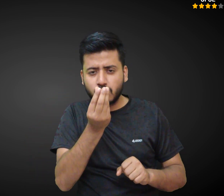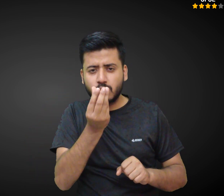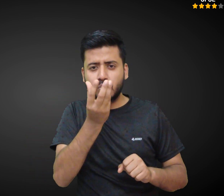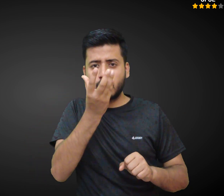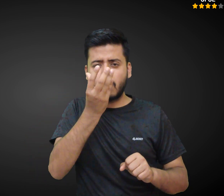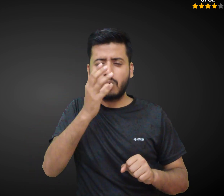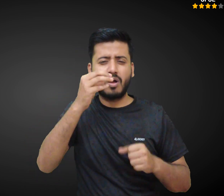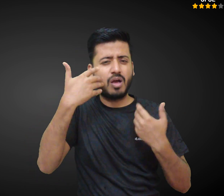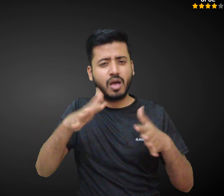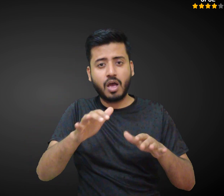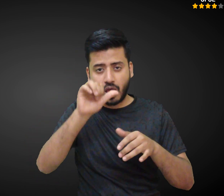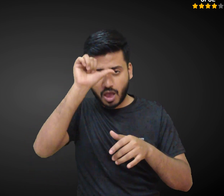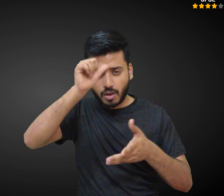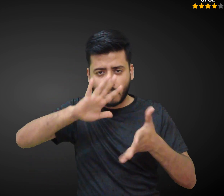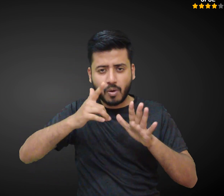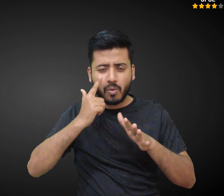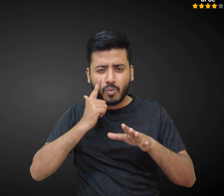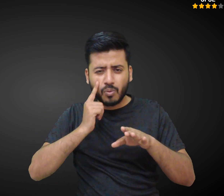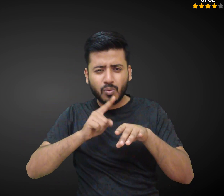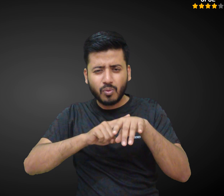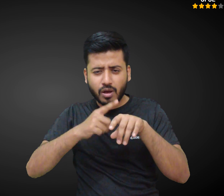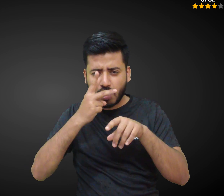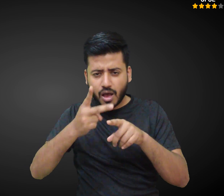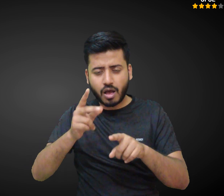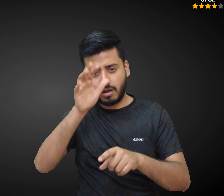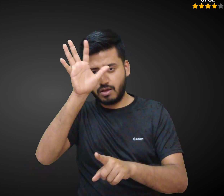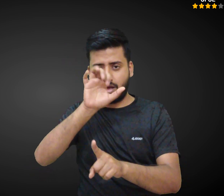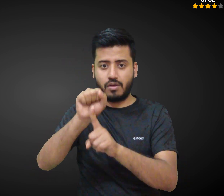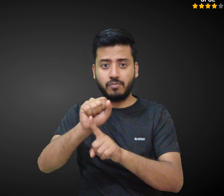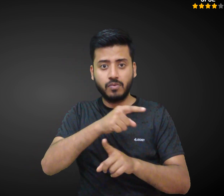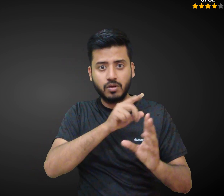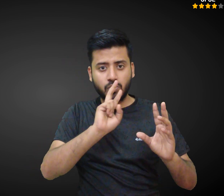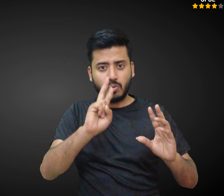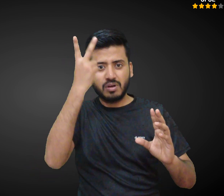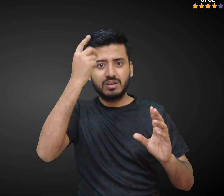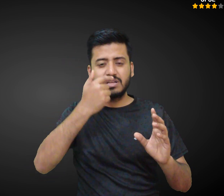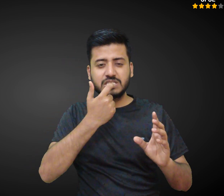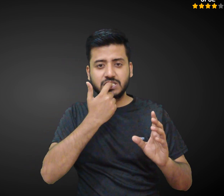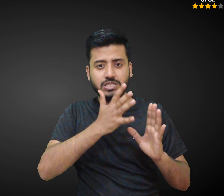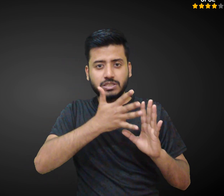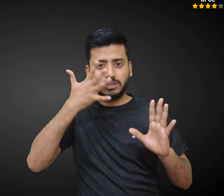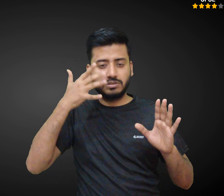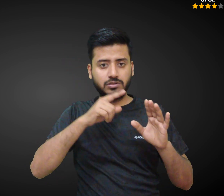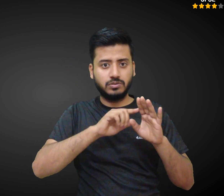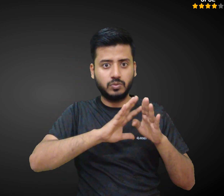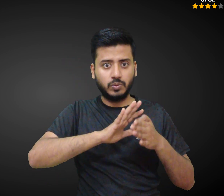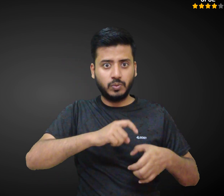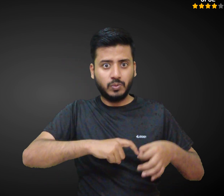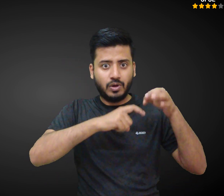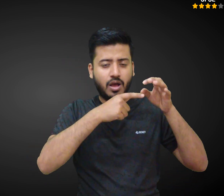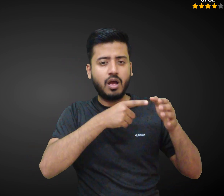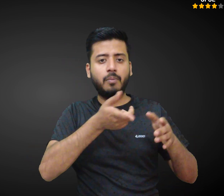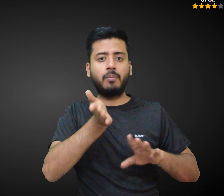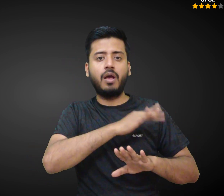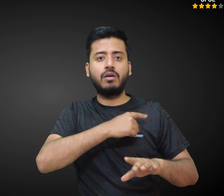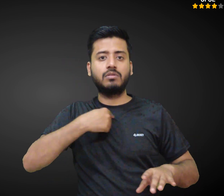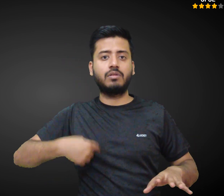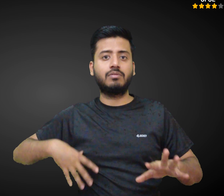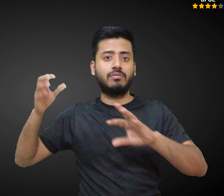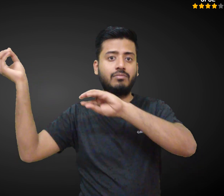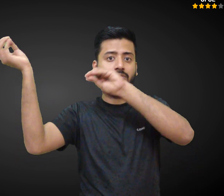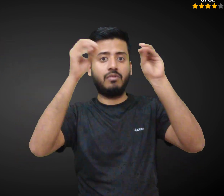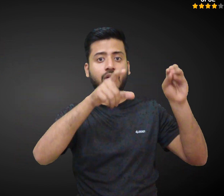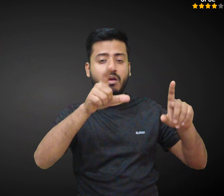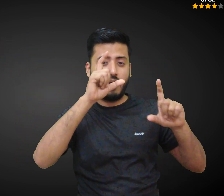banned due to concerns about health risks and quarantine pests. Here's a more detailed explanation. Smuggling route. A